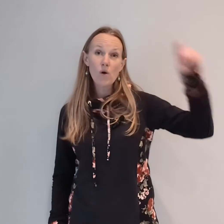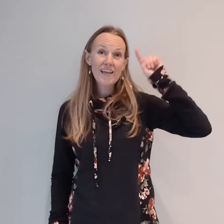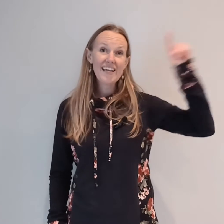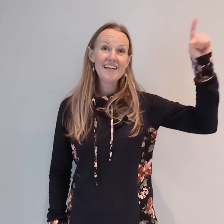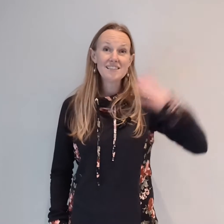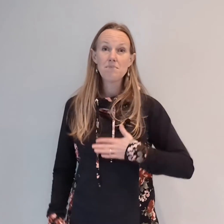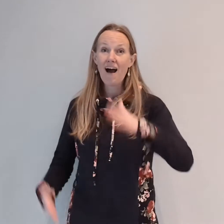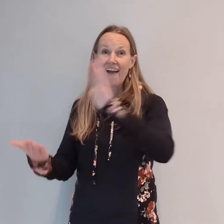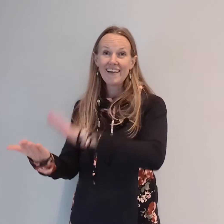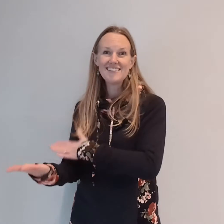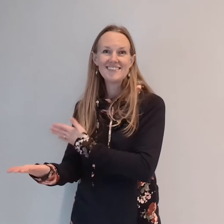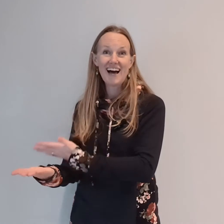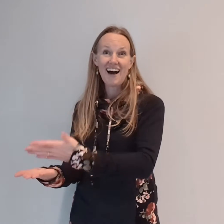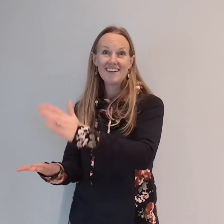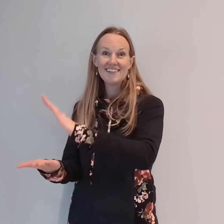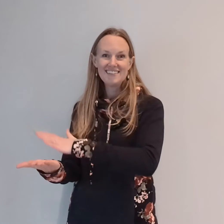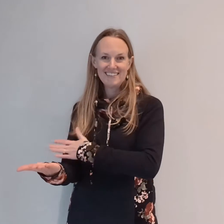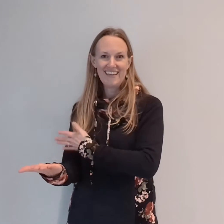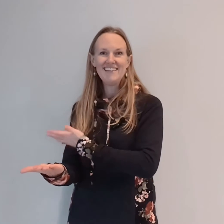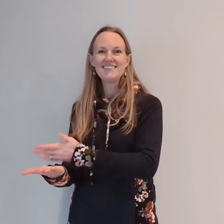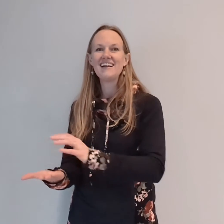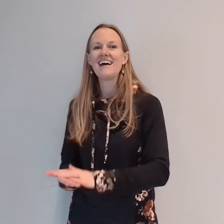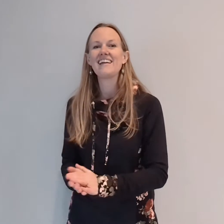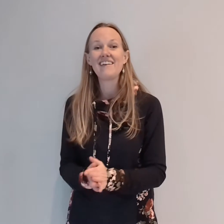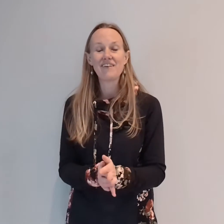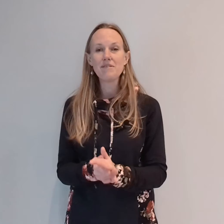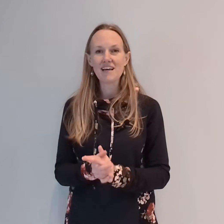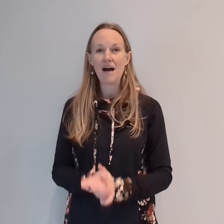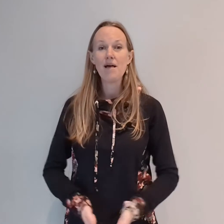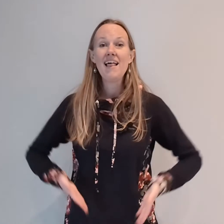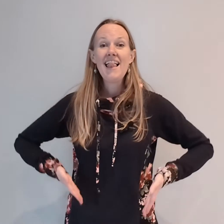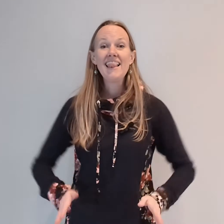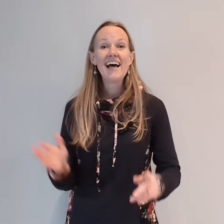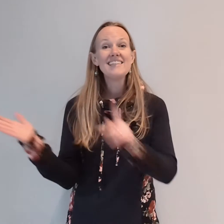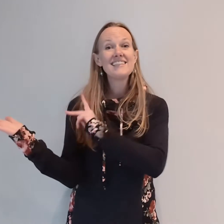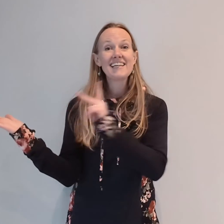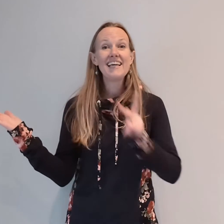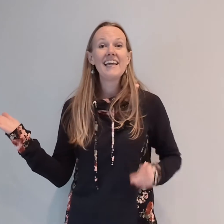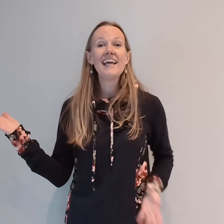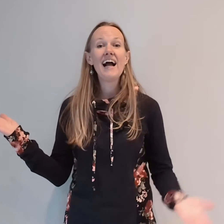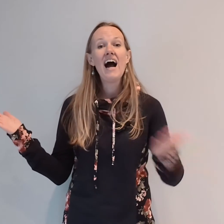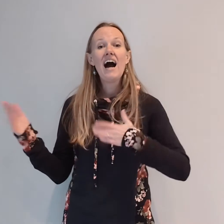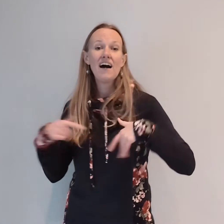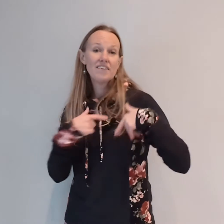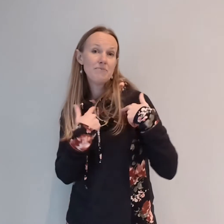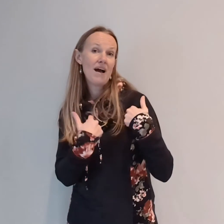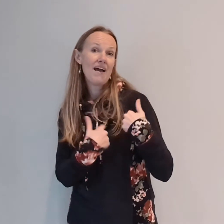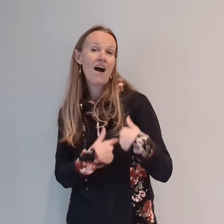Oh, he is my song. Okay, let's try that again from the top. Let the King of my